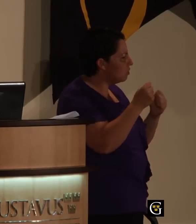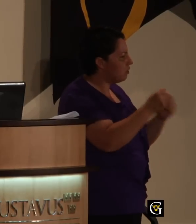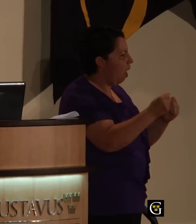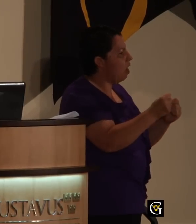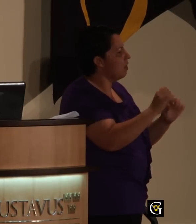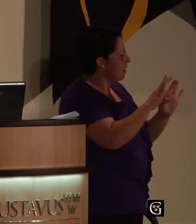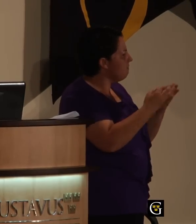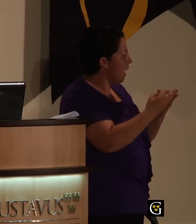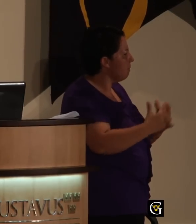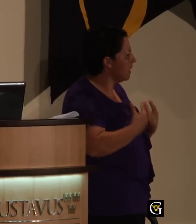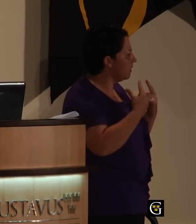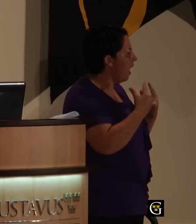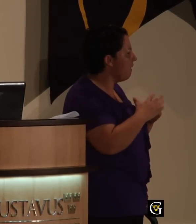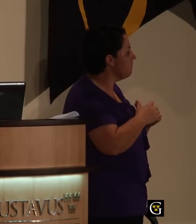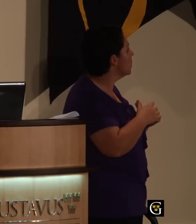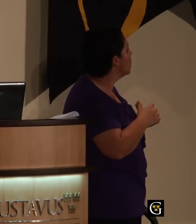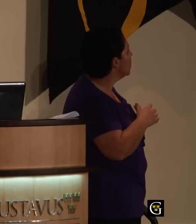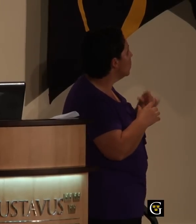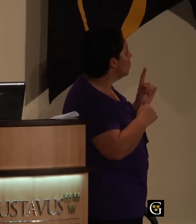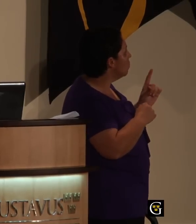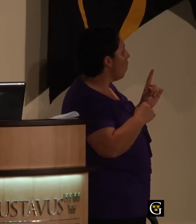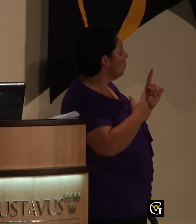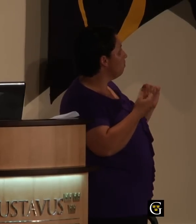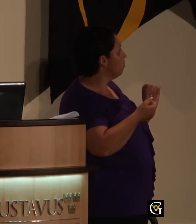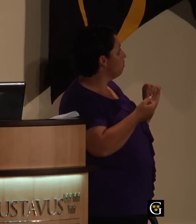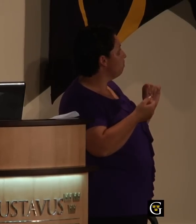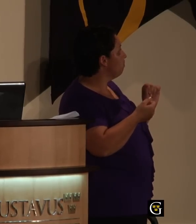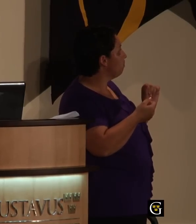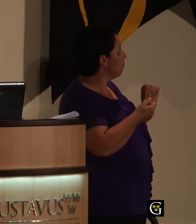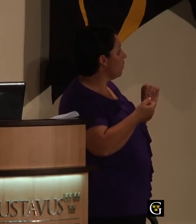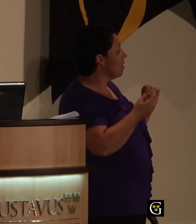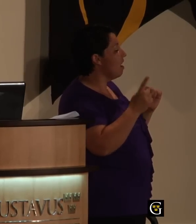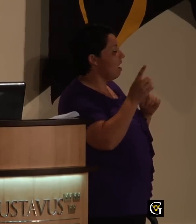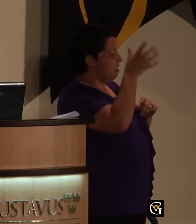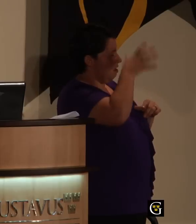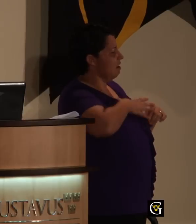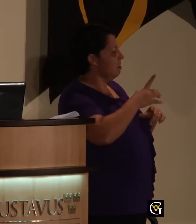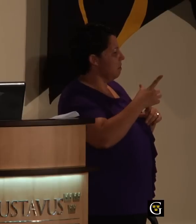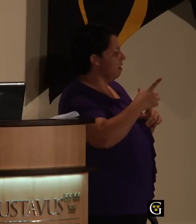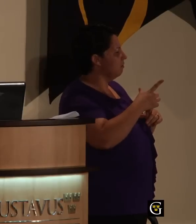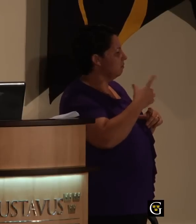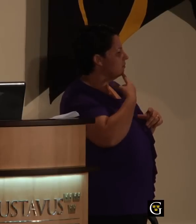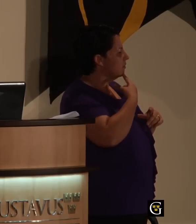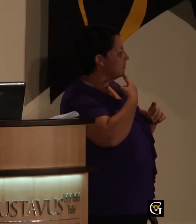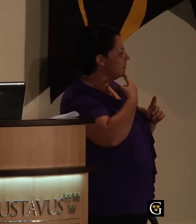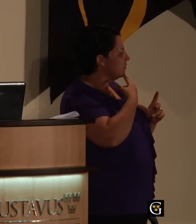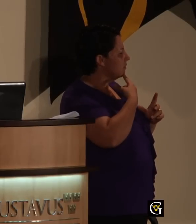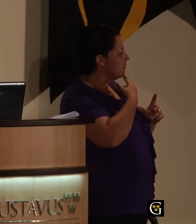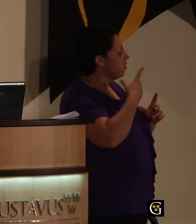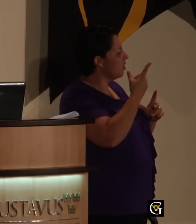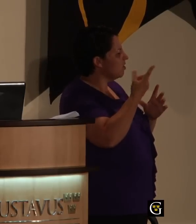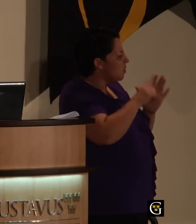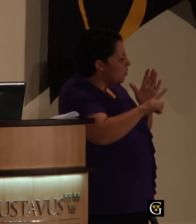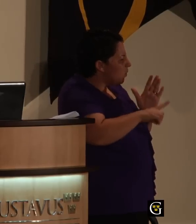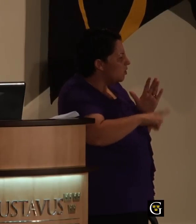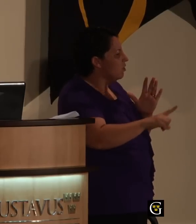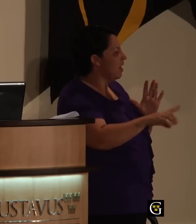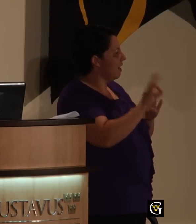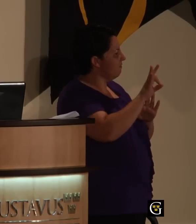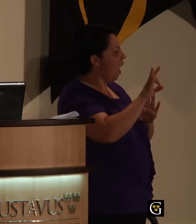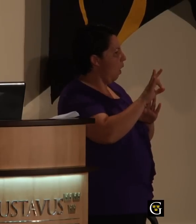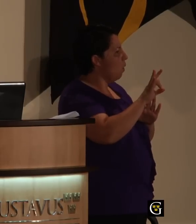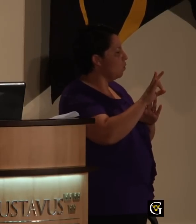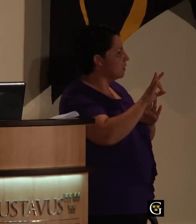Love, asked why. And he found out that the single biggest culprit was television. But there was a very, very